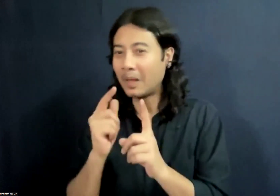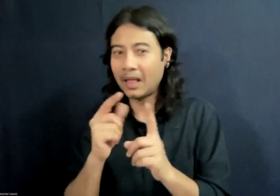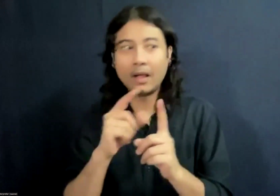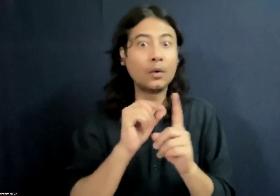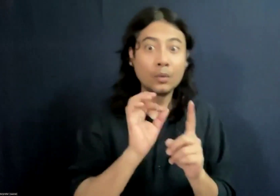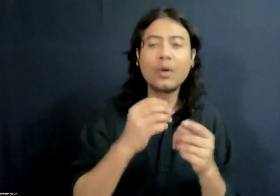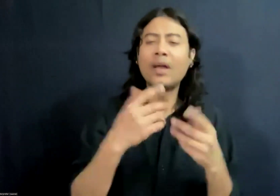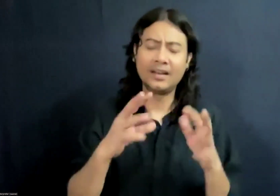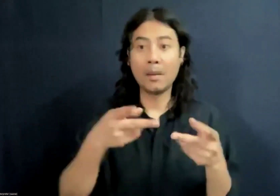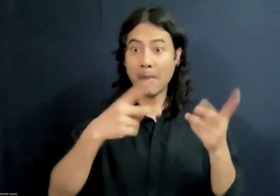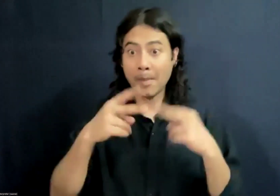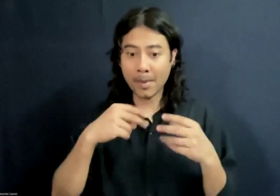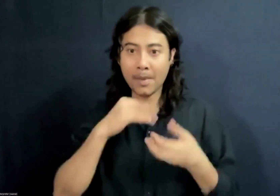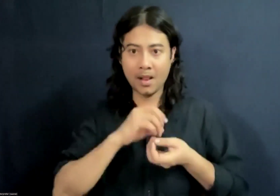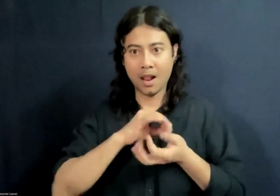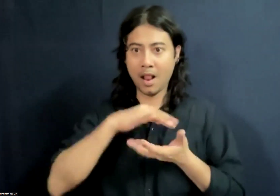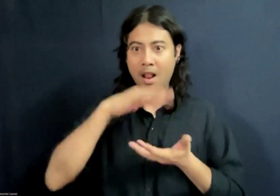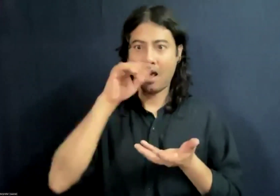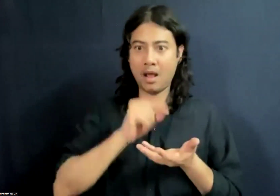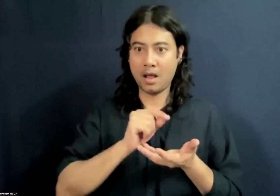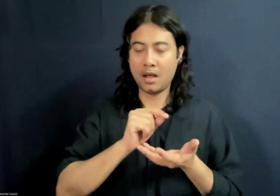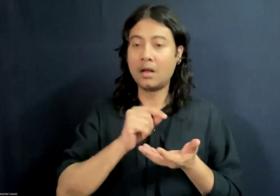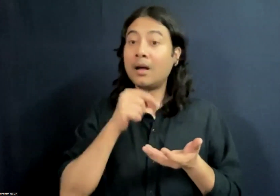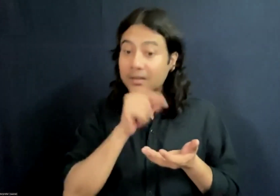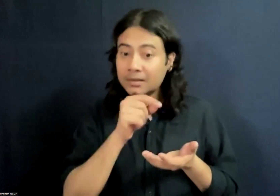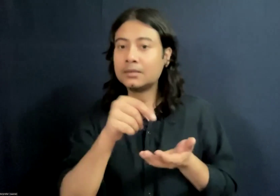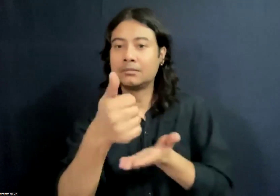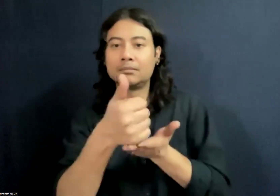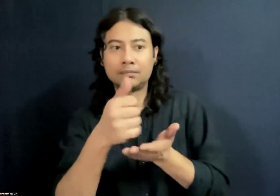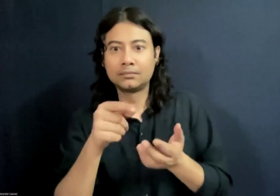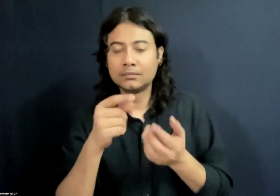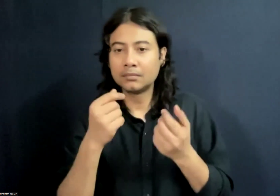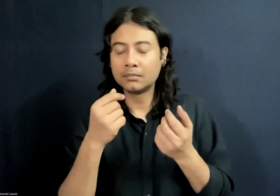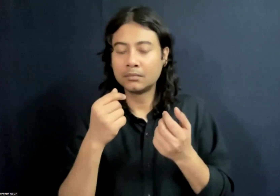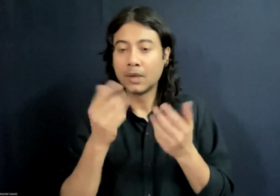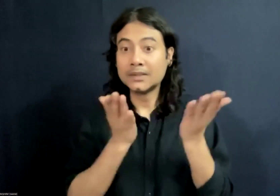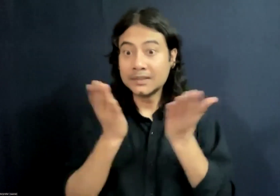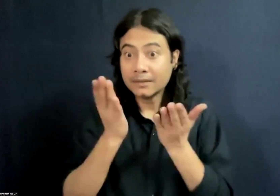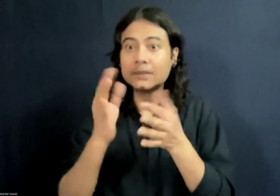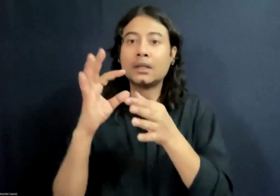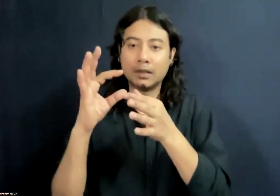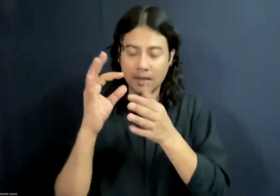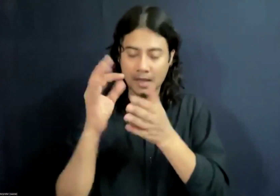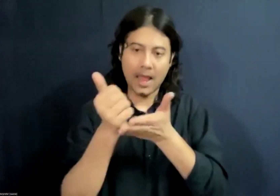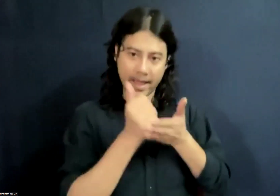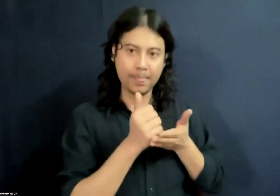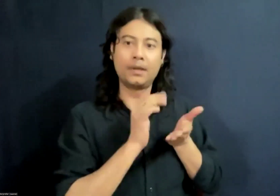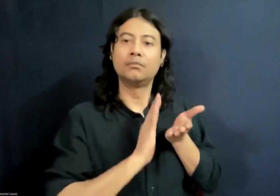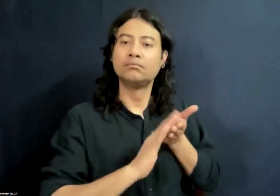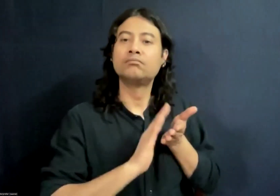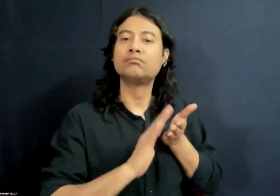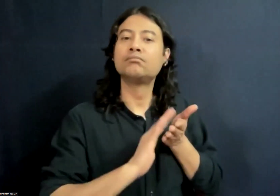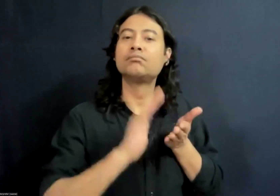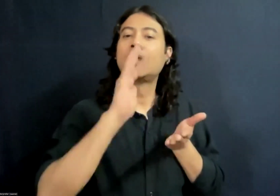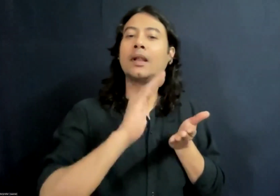So I'll put it in simple words. Simple word means today, if I'm able to do any good activity,